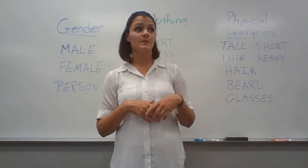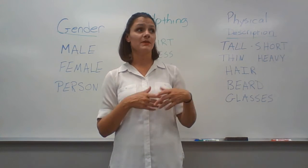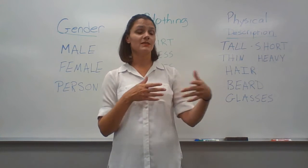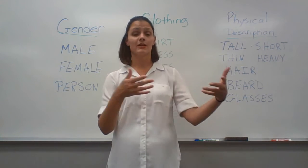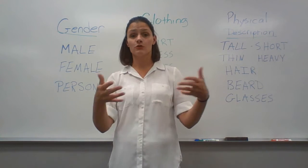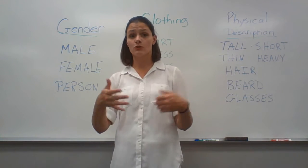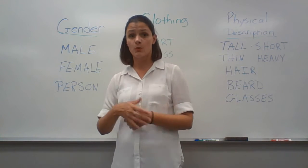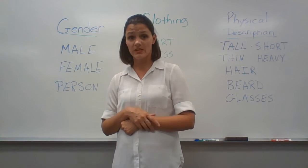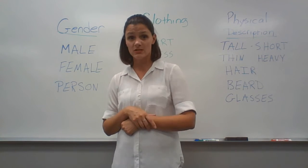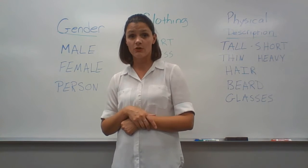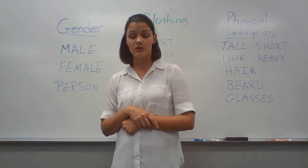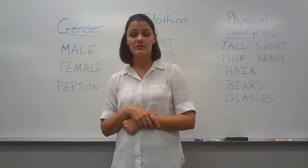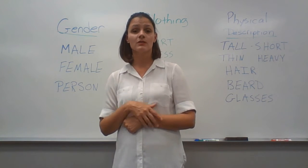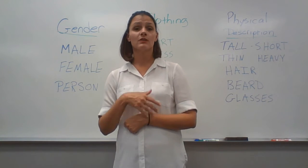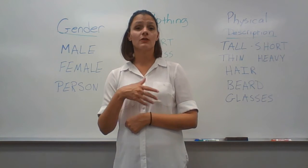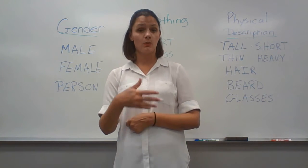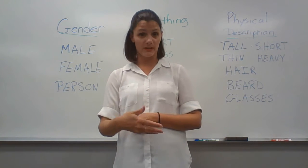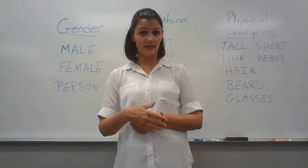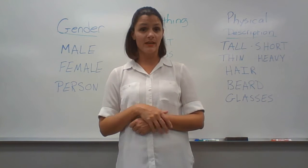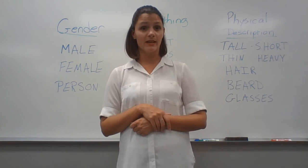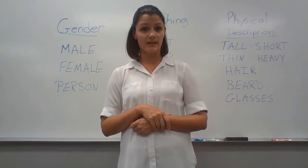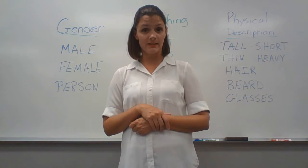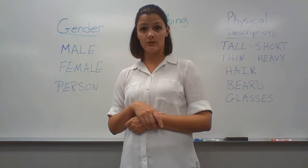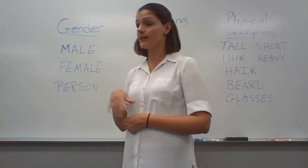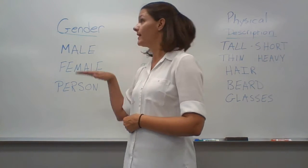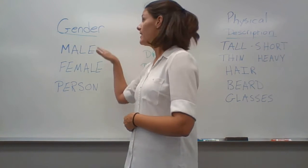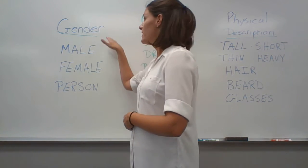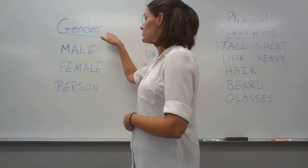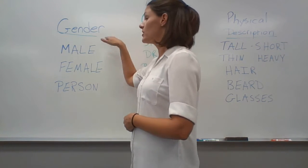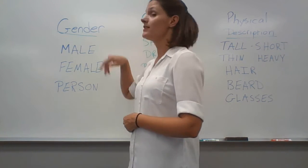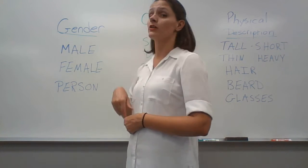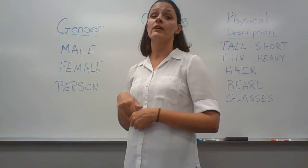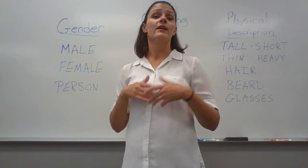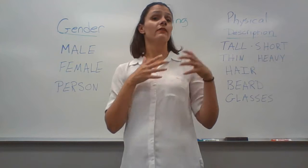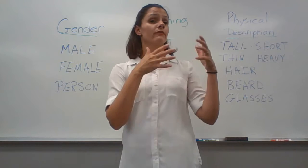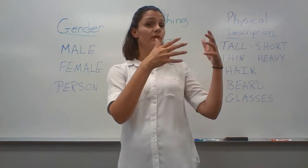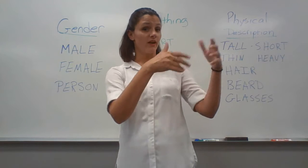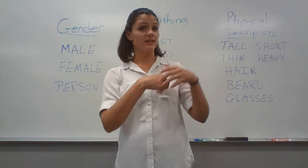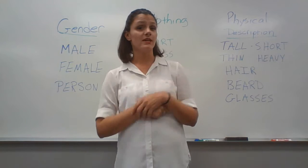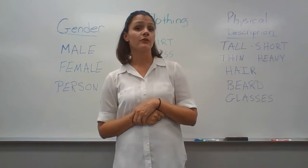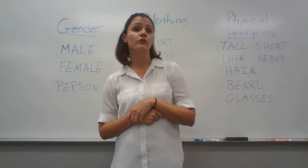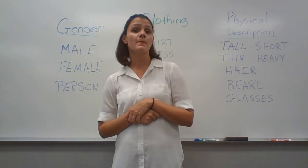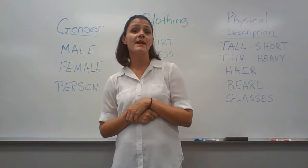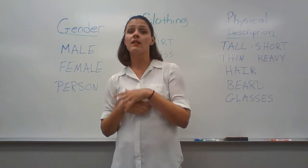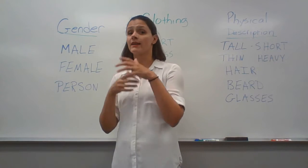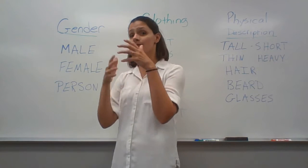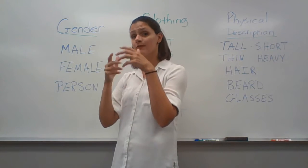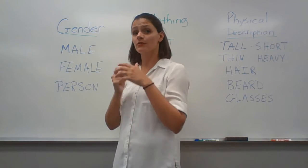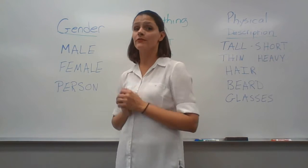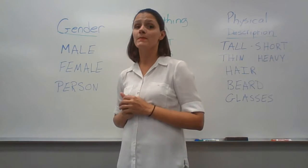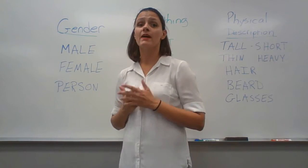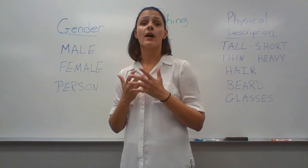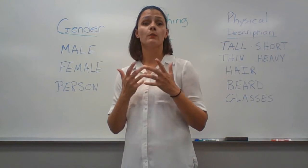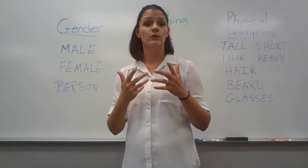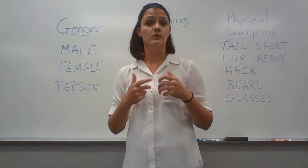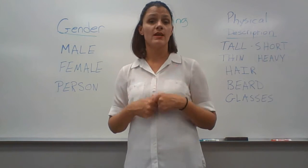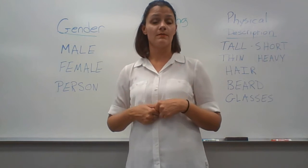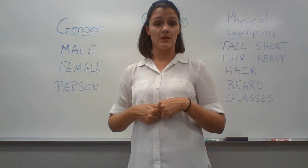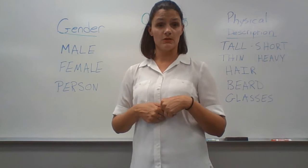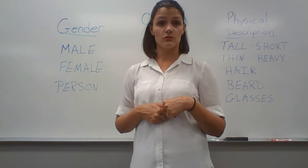because they get your point across quickly and clearly. Gender, if I can tell you're a male, I can tell you're a female, I will use that in my